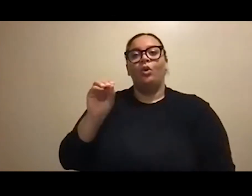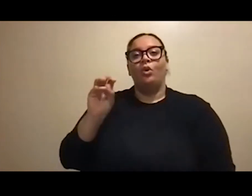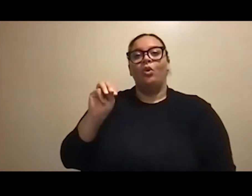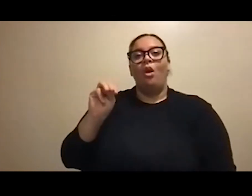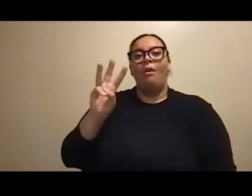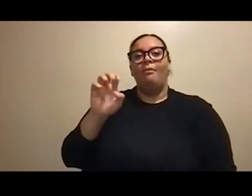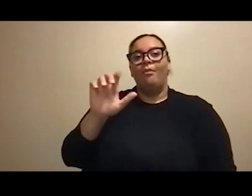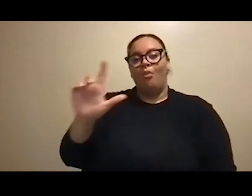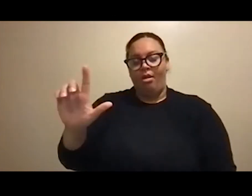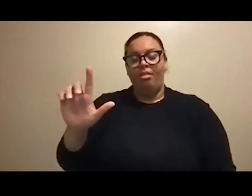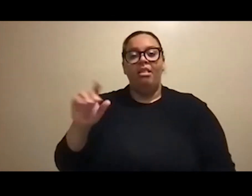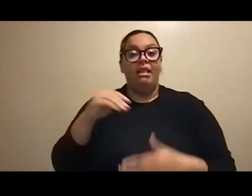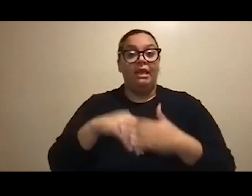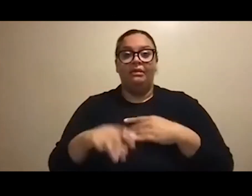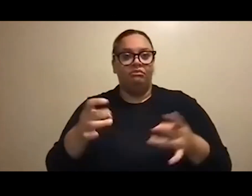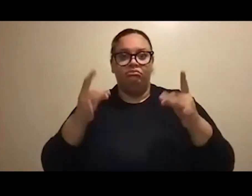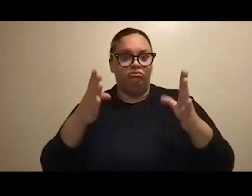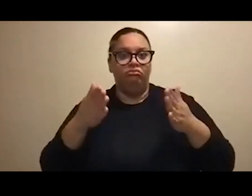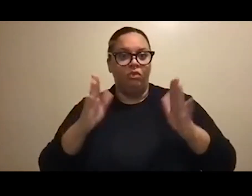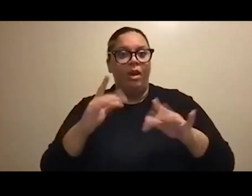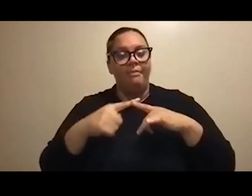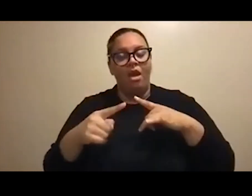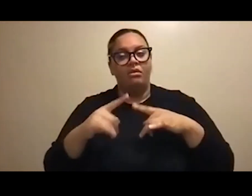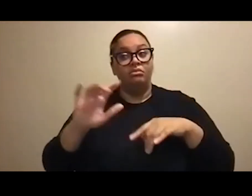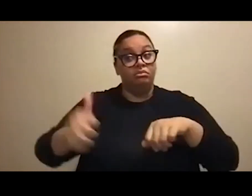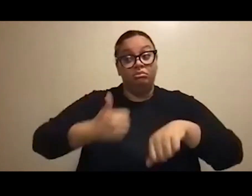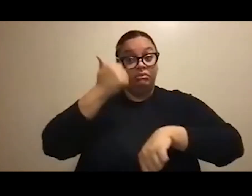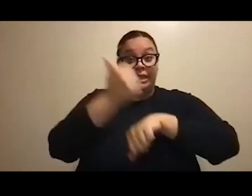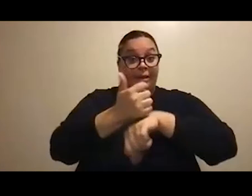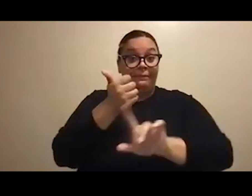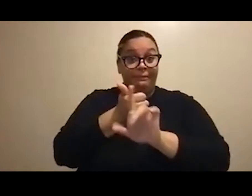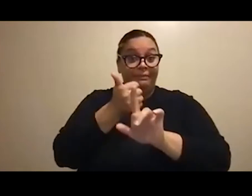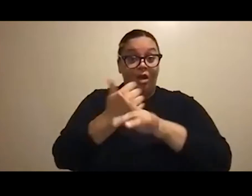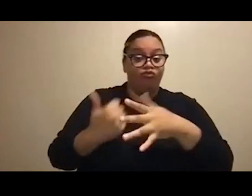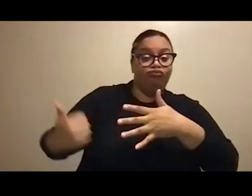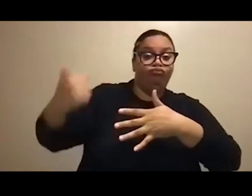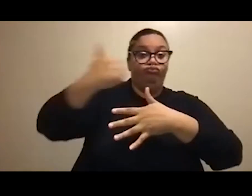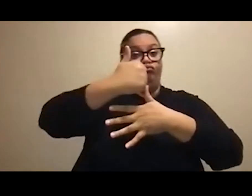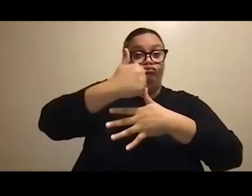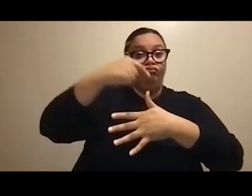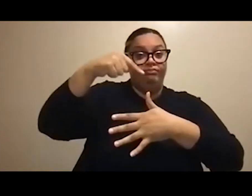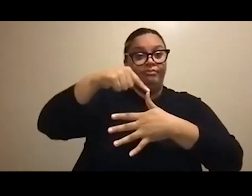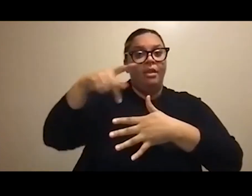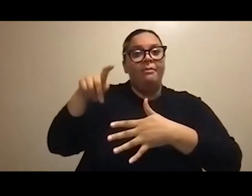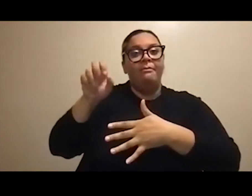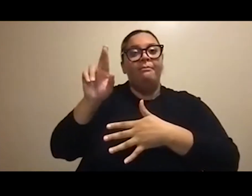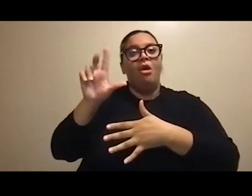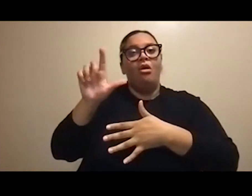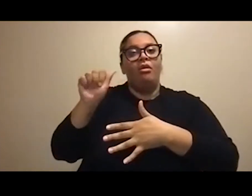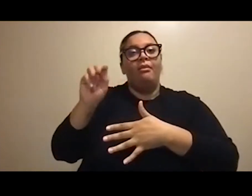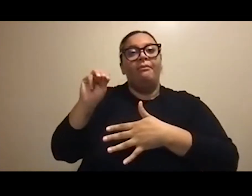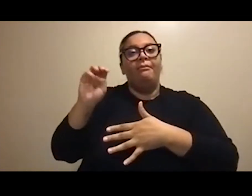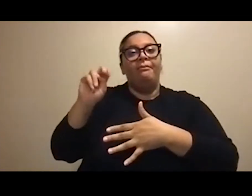definitive way established the superiority or the supremacy of Parliament over the king.